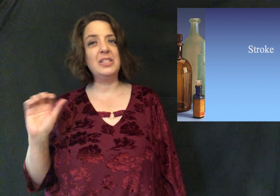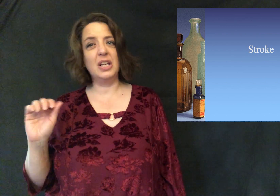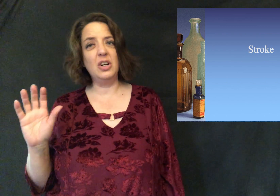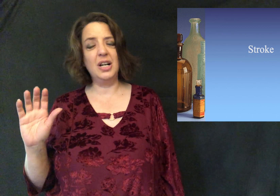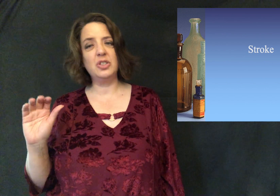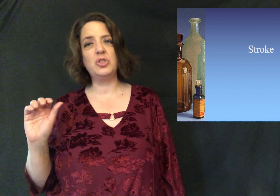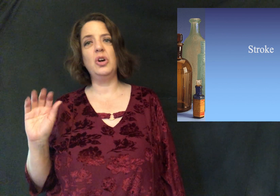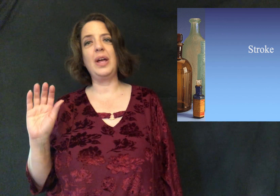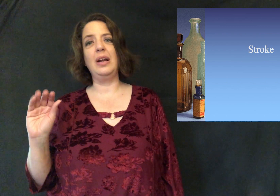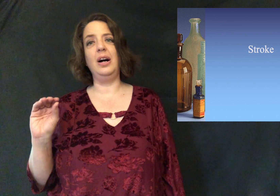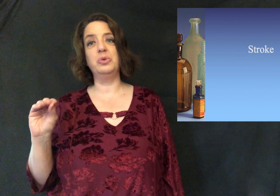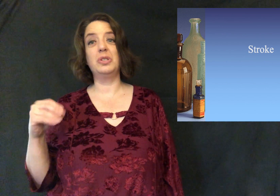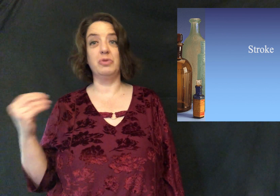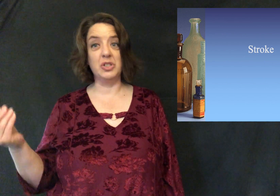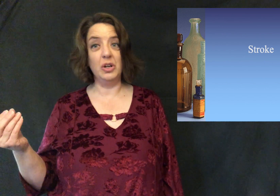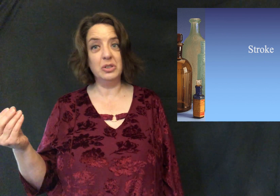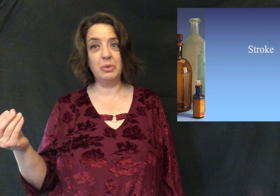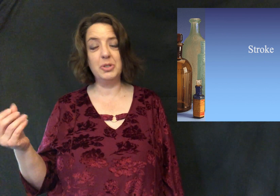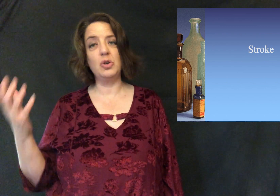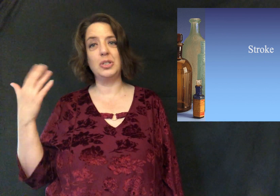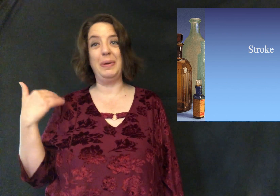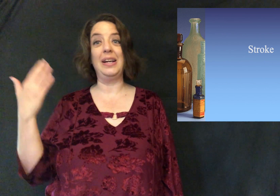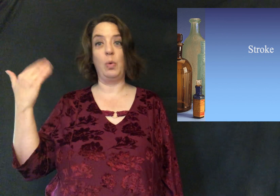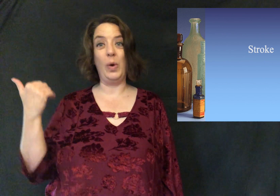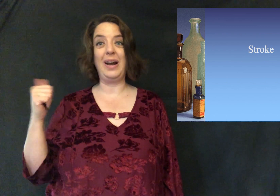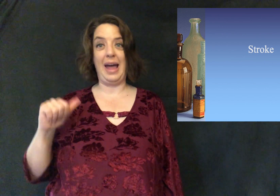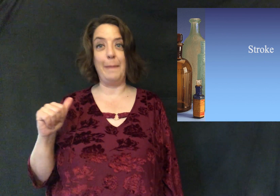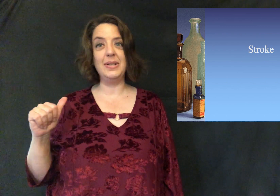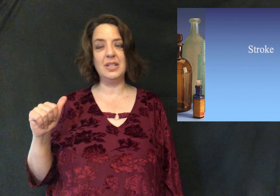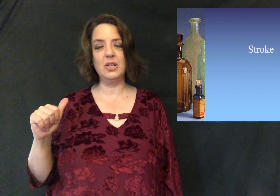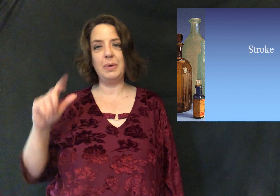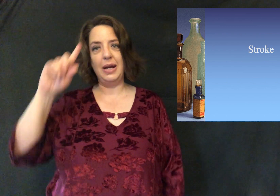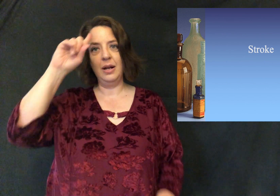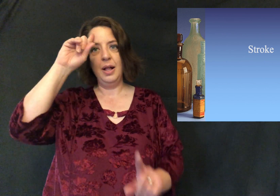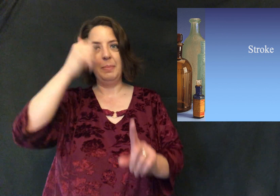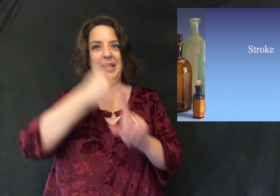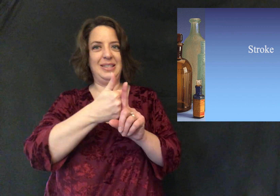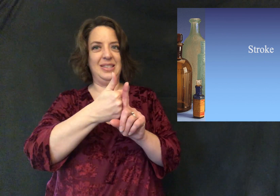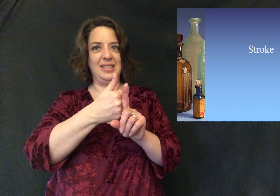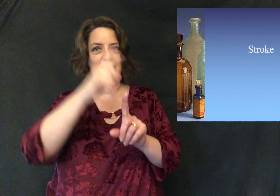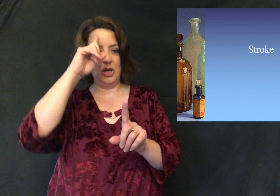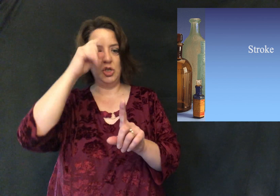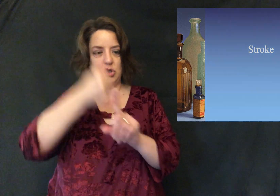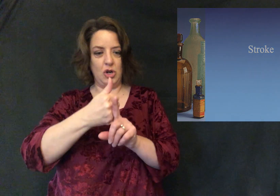can cause a stroke and all sorts of results from a stroke depending on where it happens in your brain, but that's the sign, stroke.